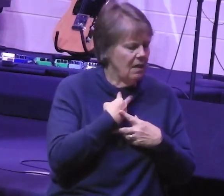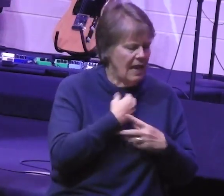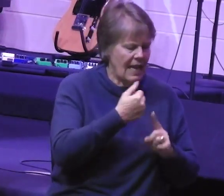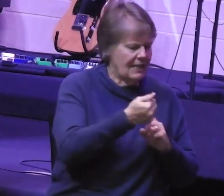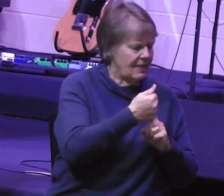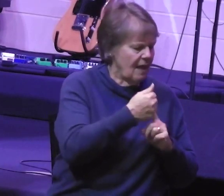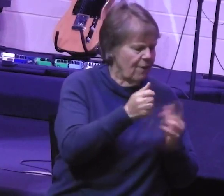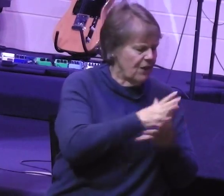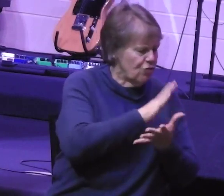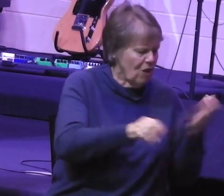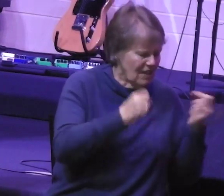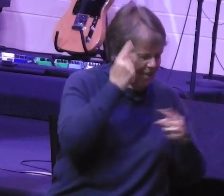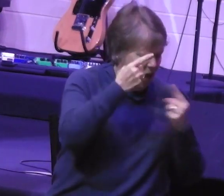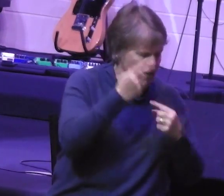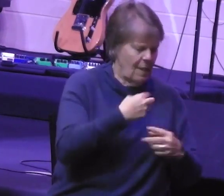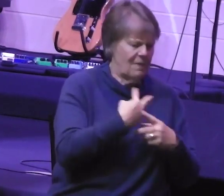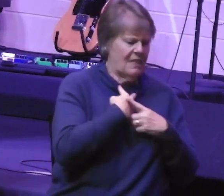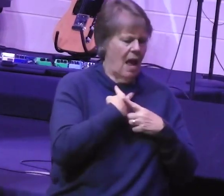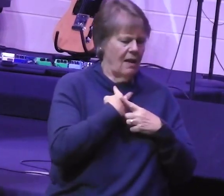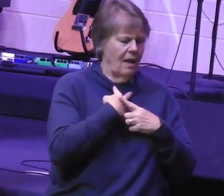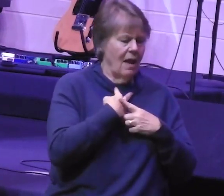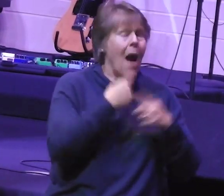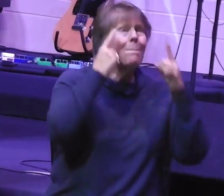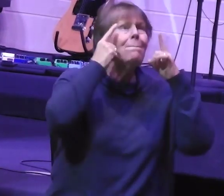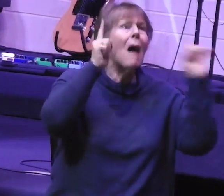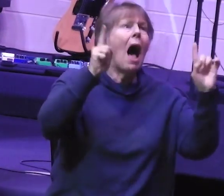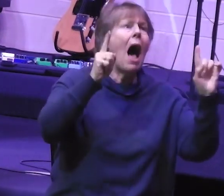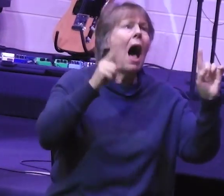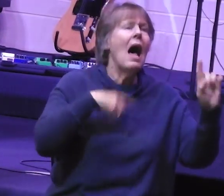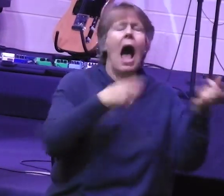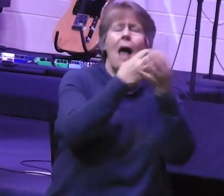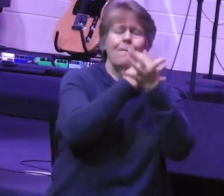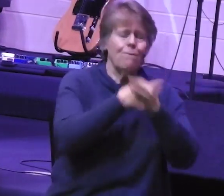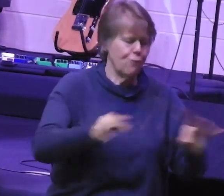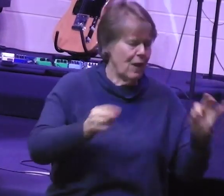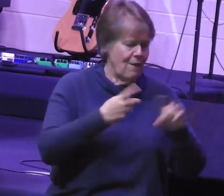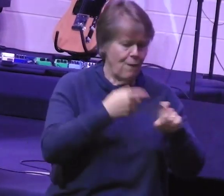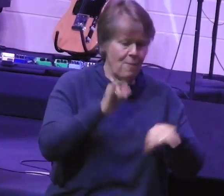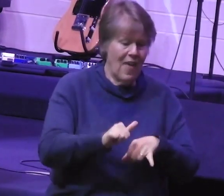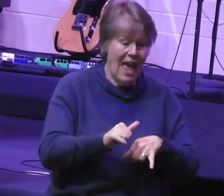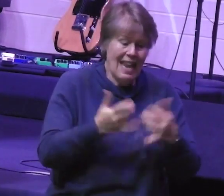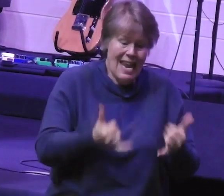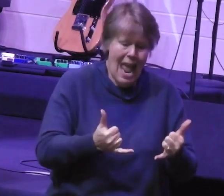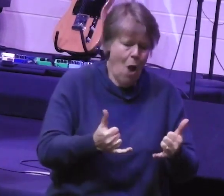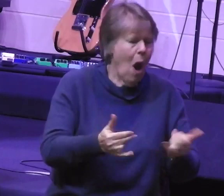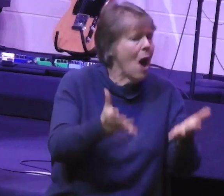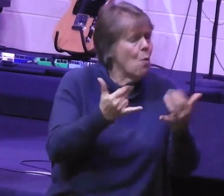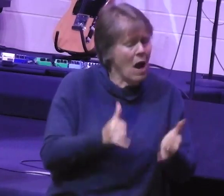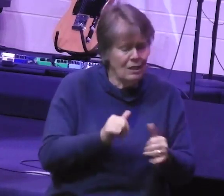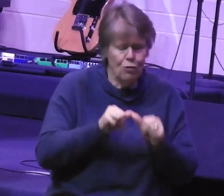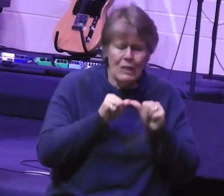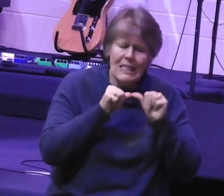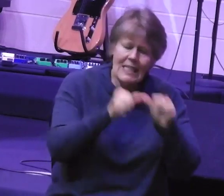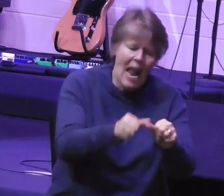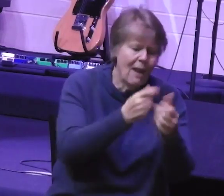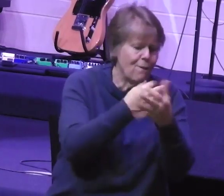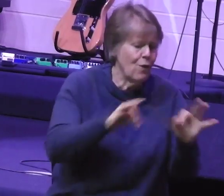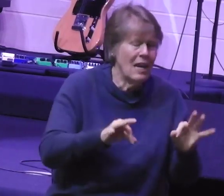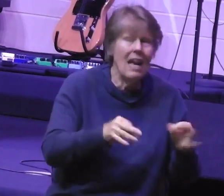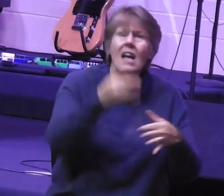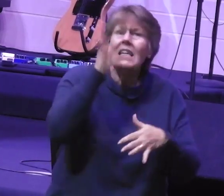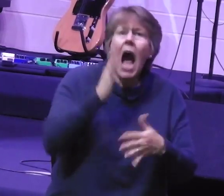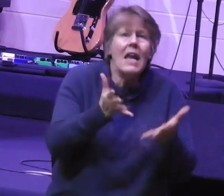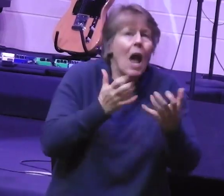stuck, and I finally have found freedom, but now that I've found it, I want to stay here. God, how do I stay here? Because I want to